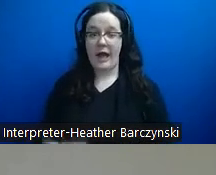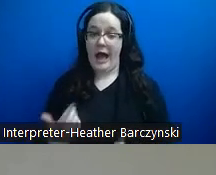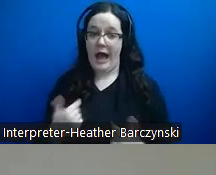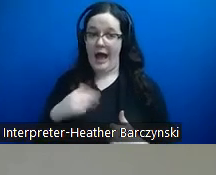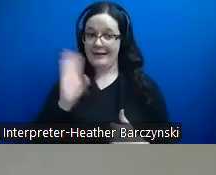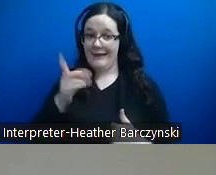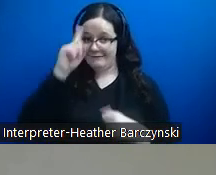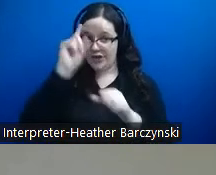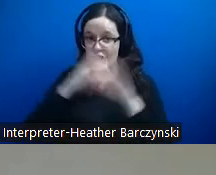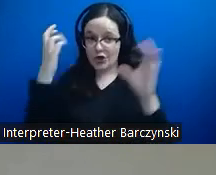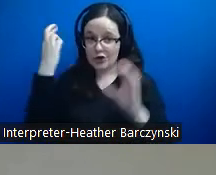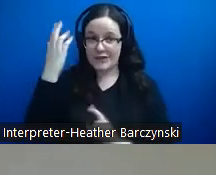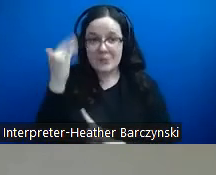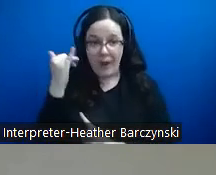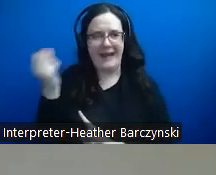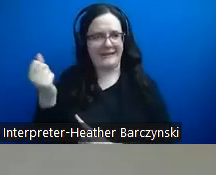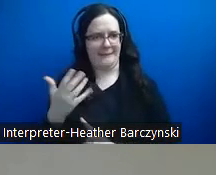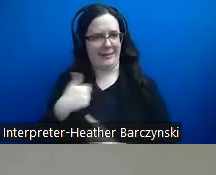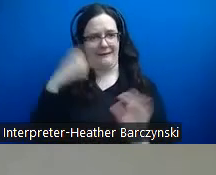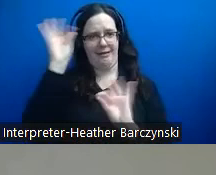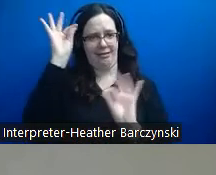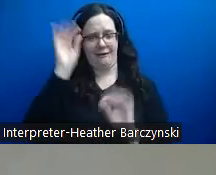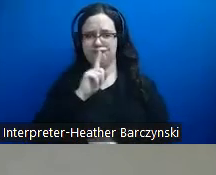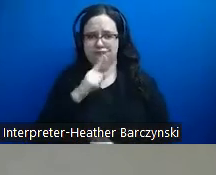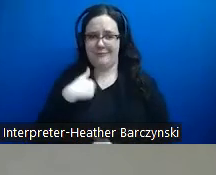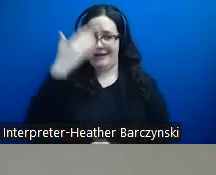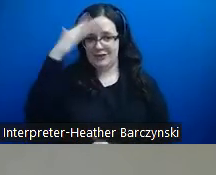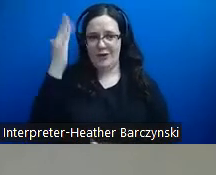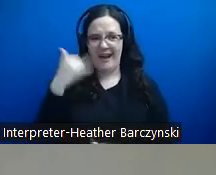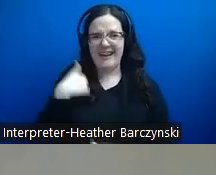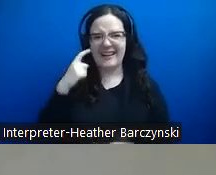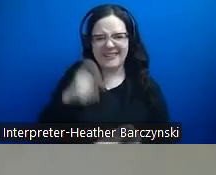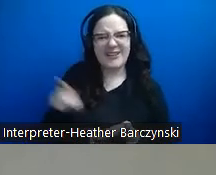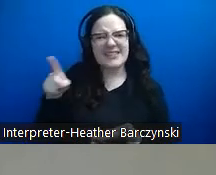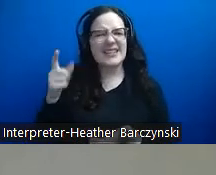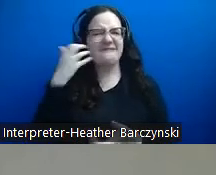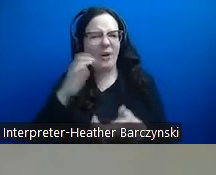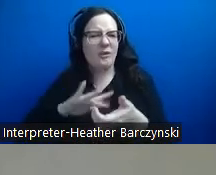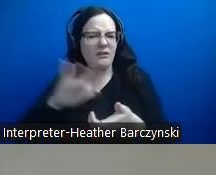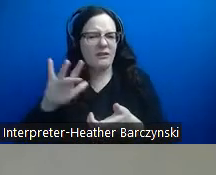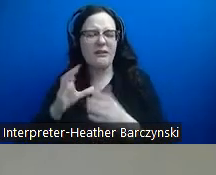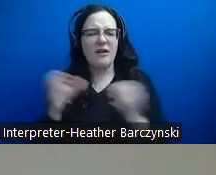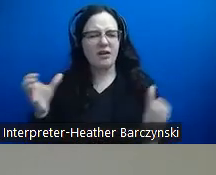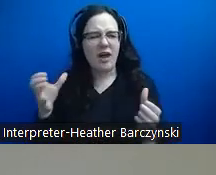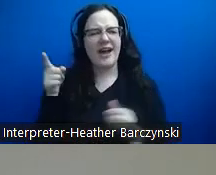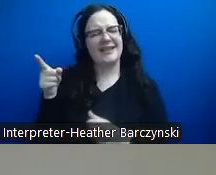years it was because of gambling. I didn't know what was going on. I noticed that he was on his phone a lot. I noticed that he was